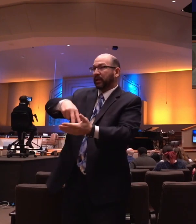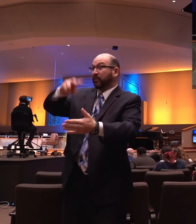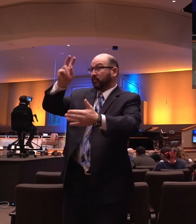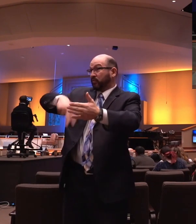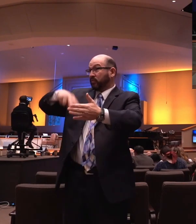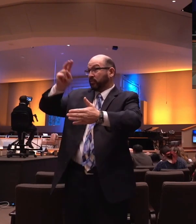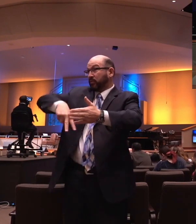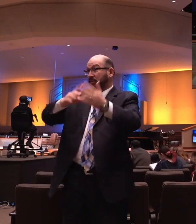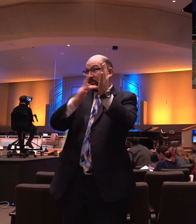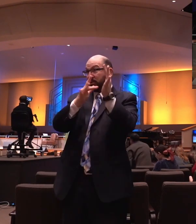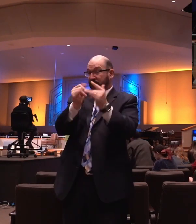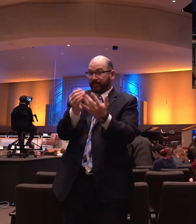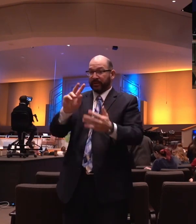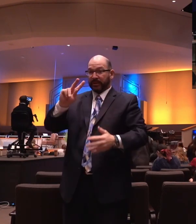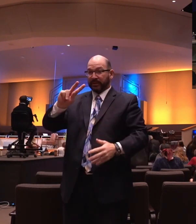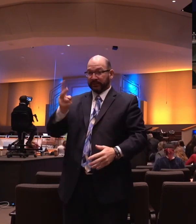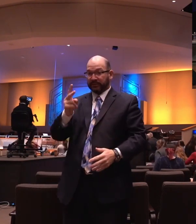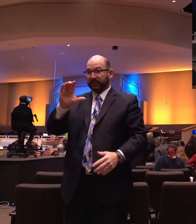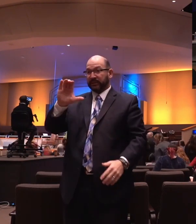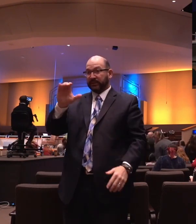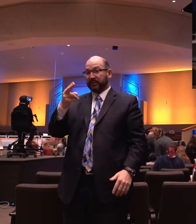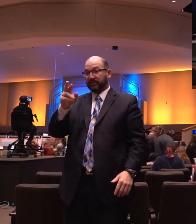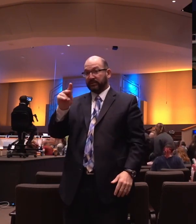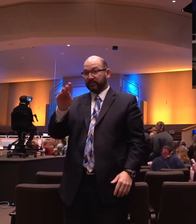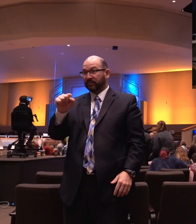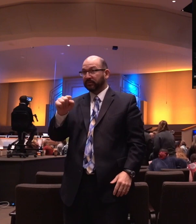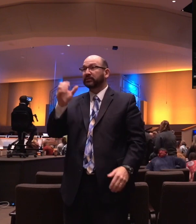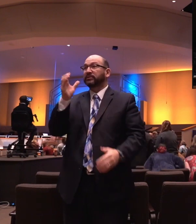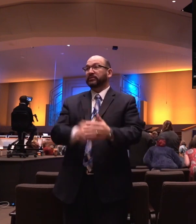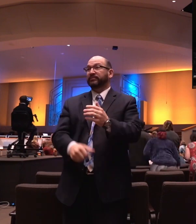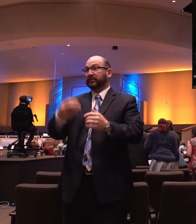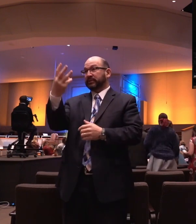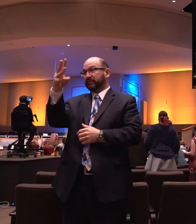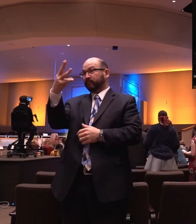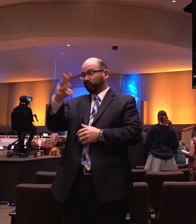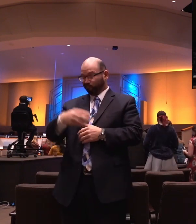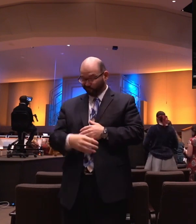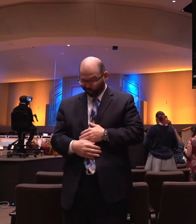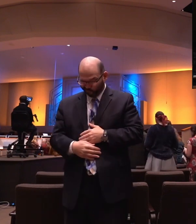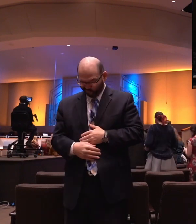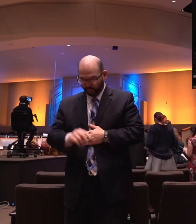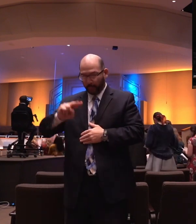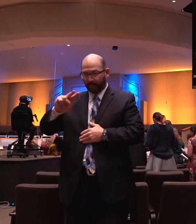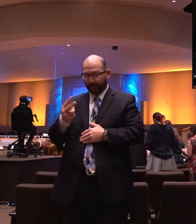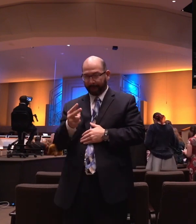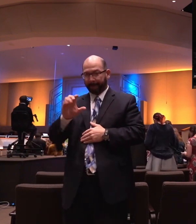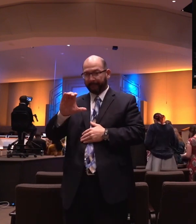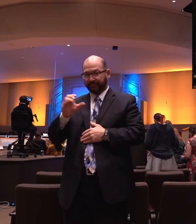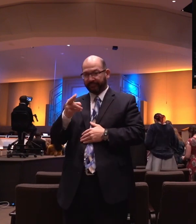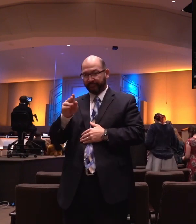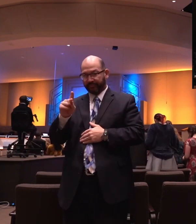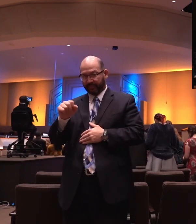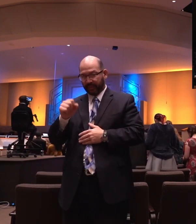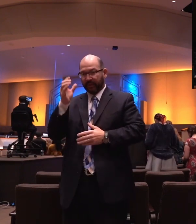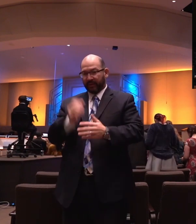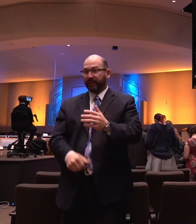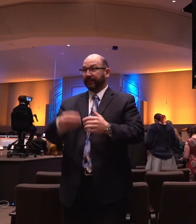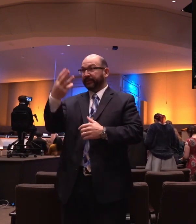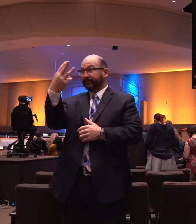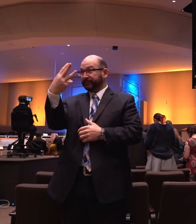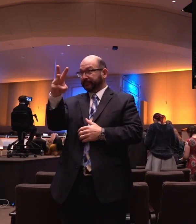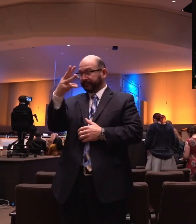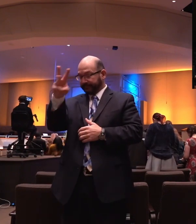the story. I'm in 2 Chronicles 16. 2 Chronicles 16,